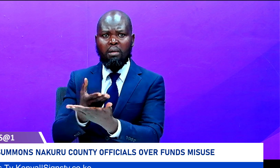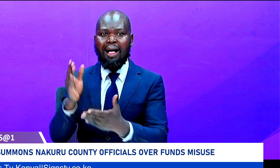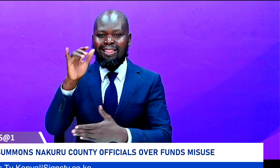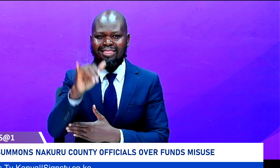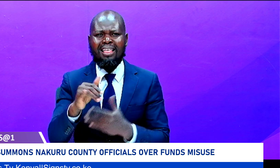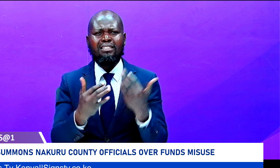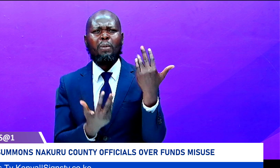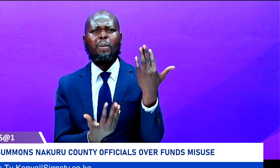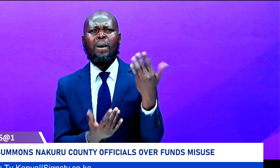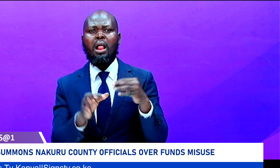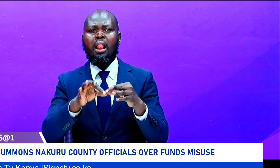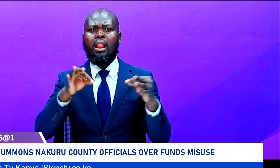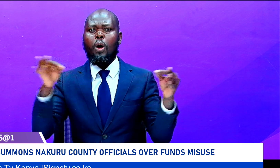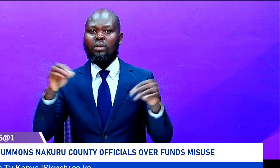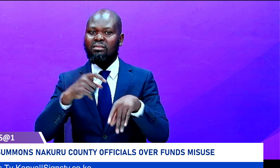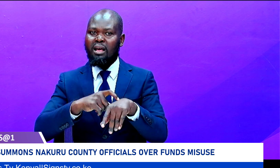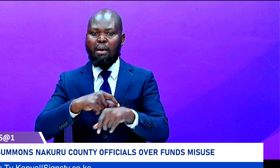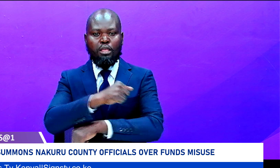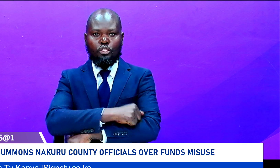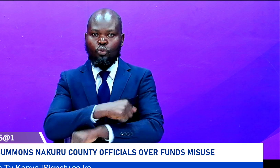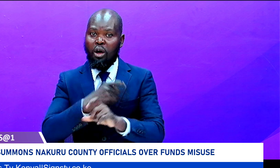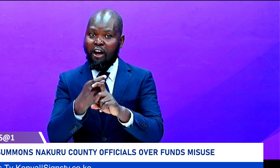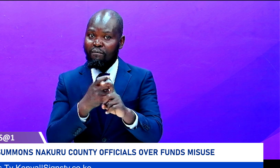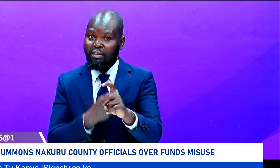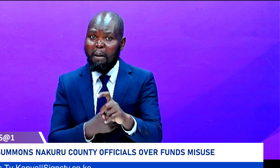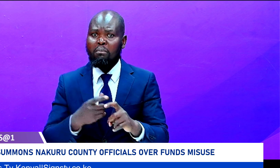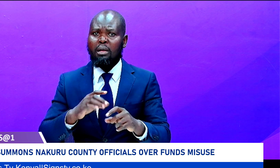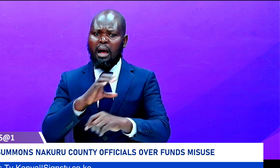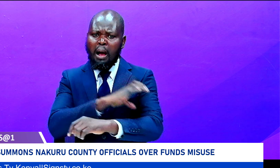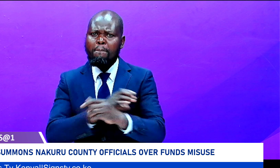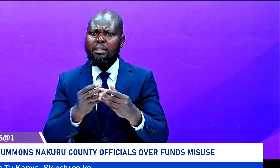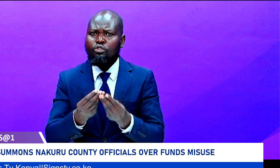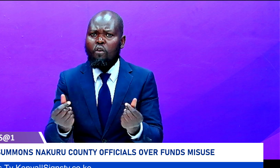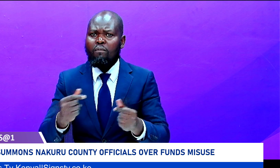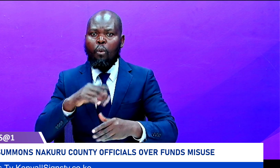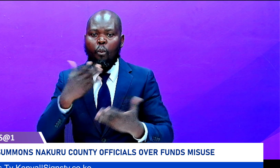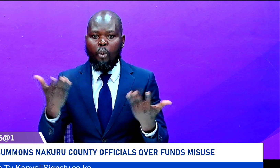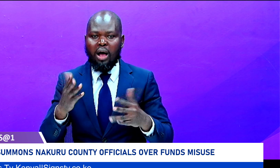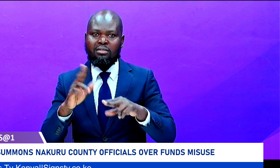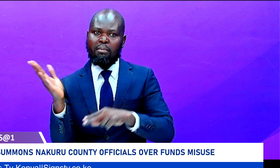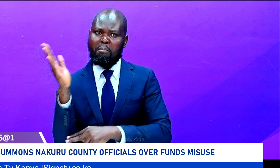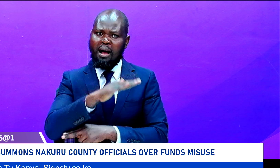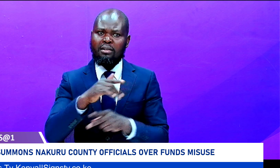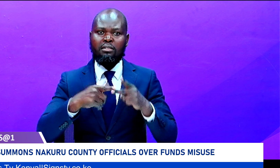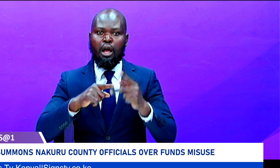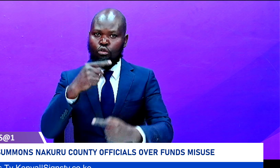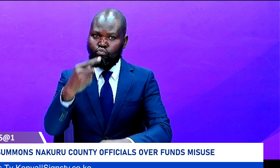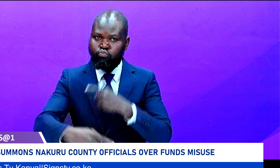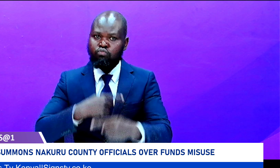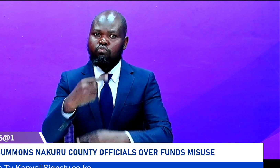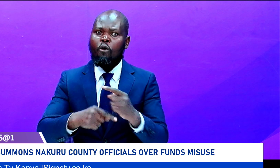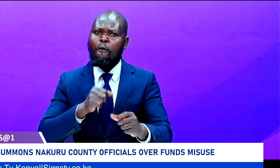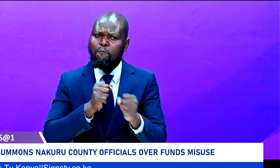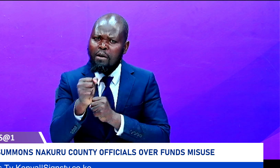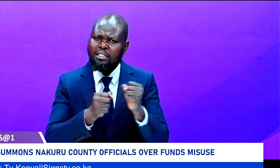government-allied members of parliament have assured parents that the delayed release of third-term school capitation is a temporary